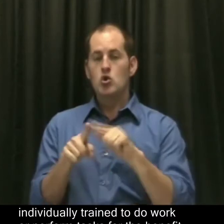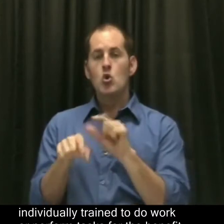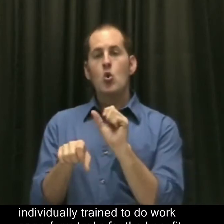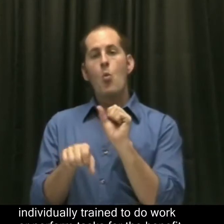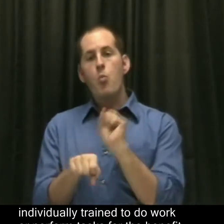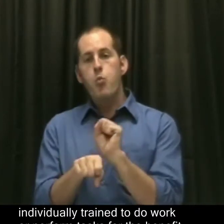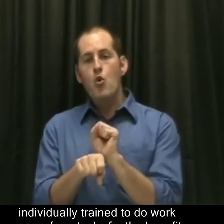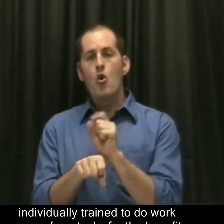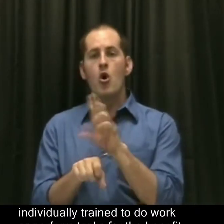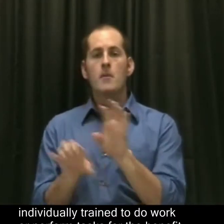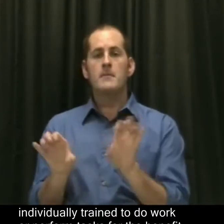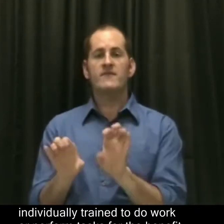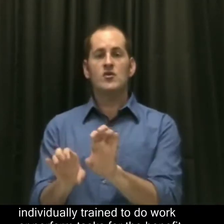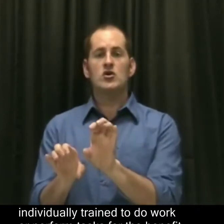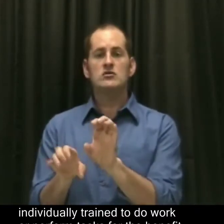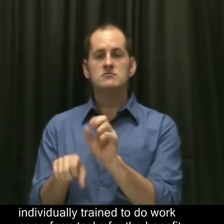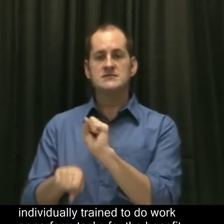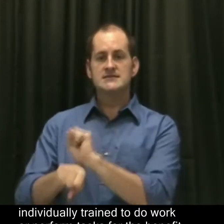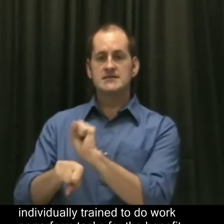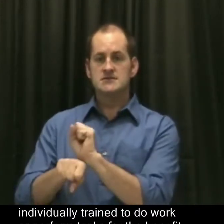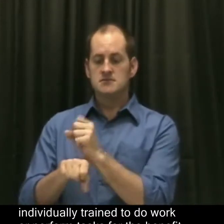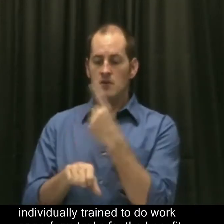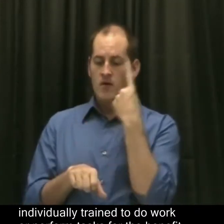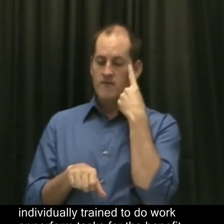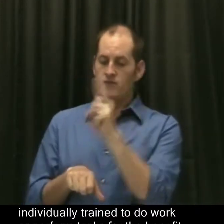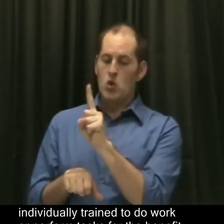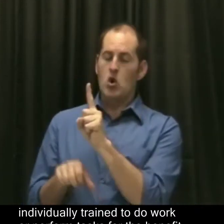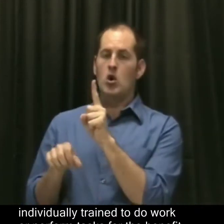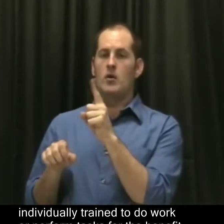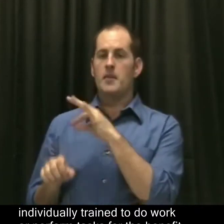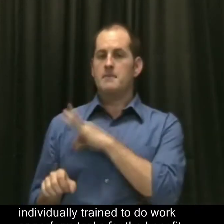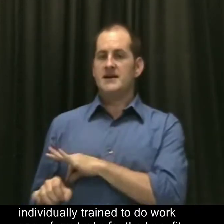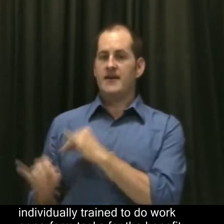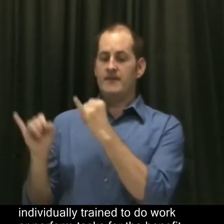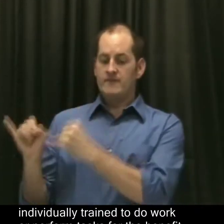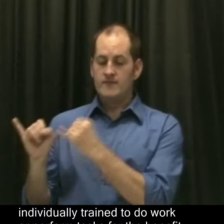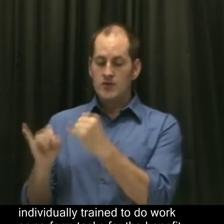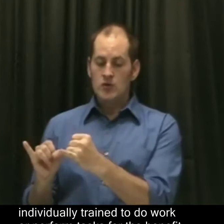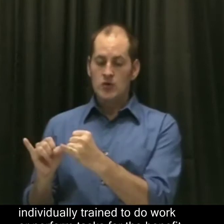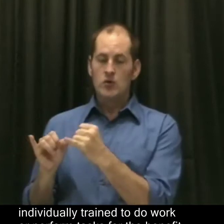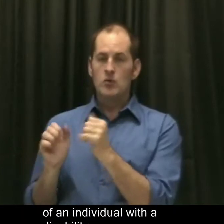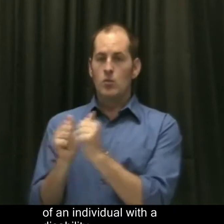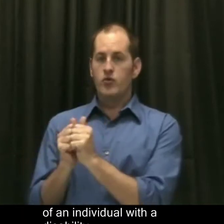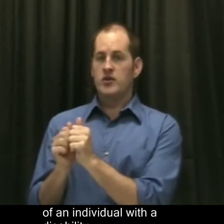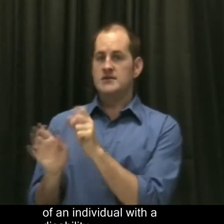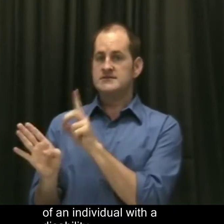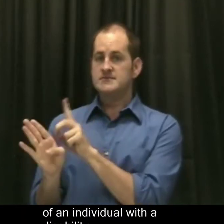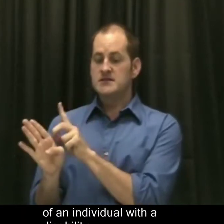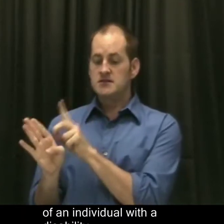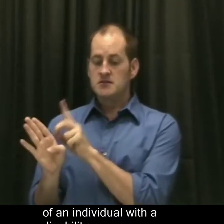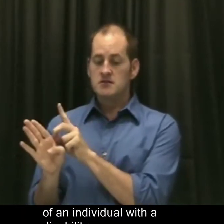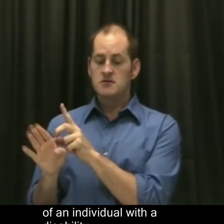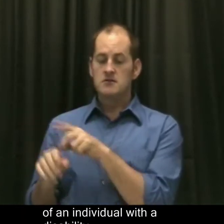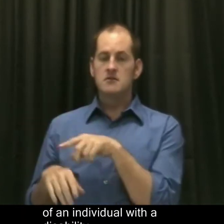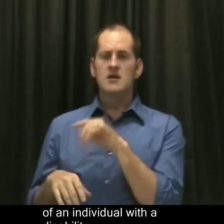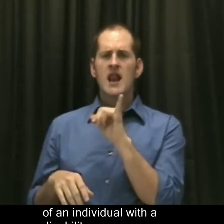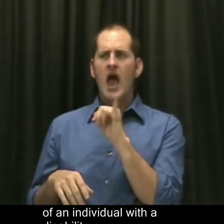individually trained to do work or perform tasks for the benefit of an individual with a disability, including